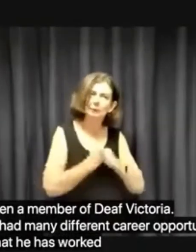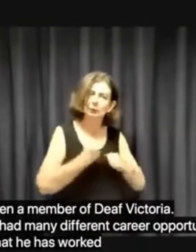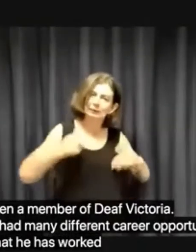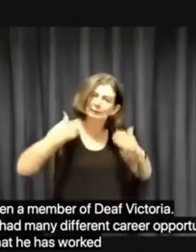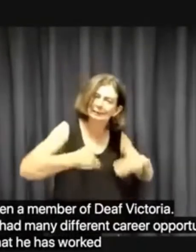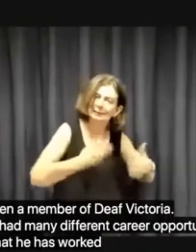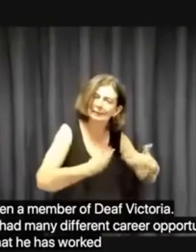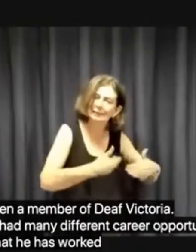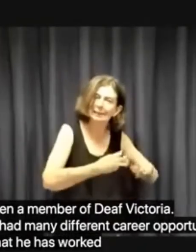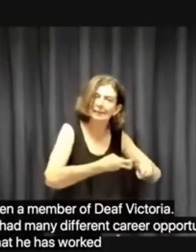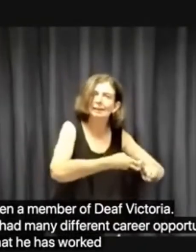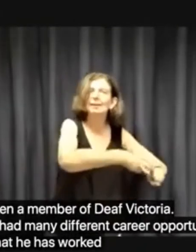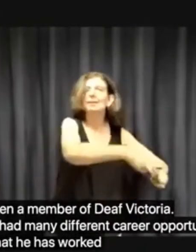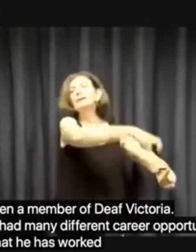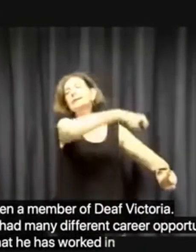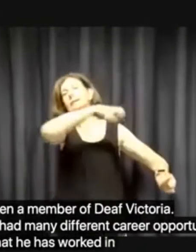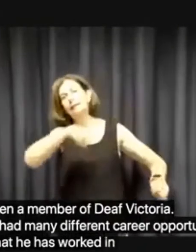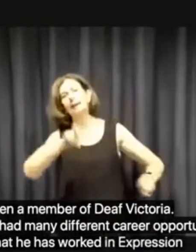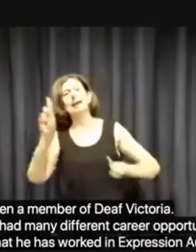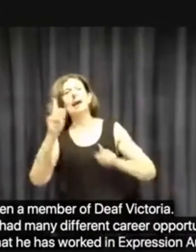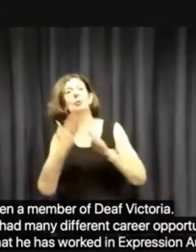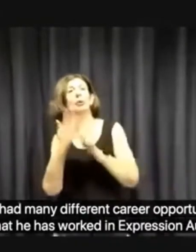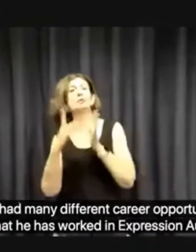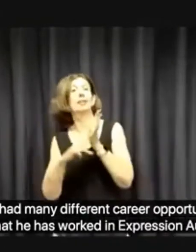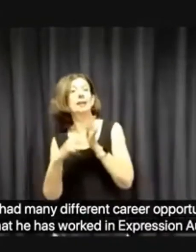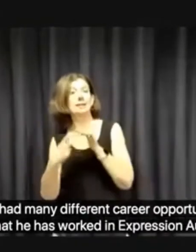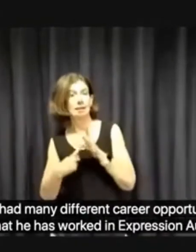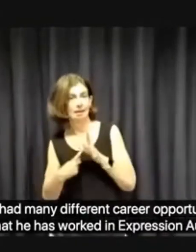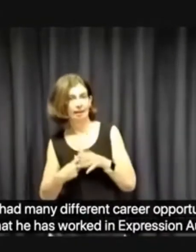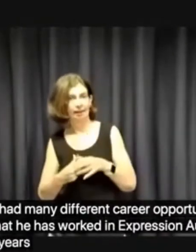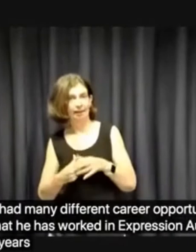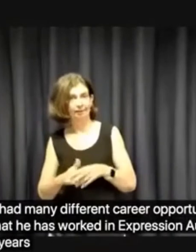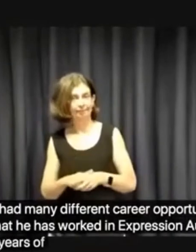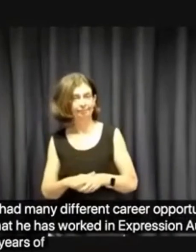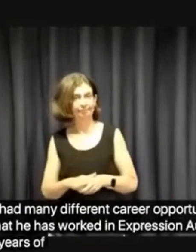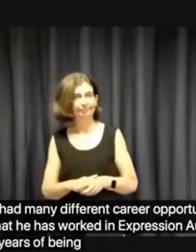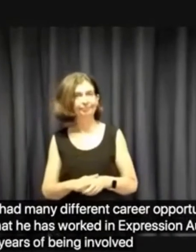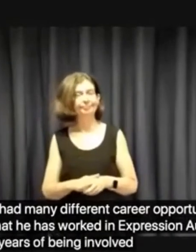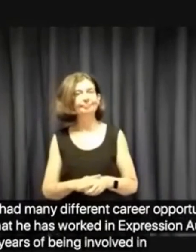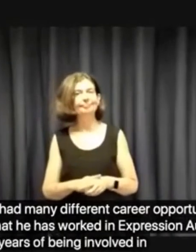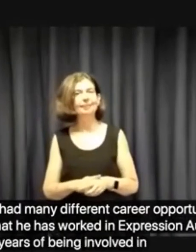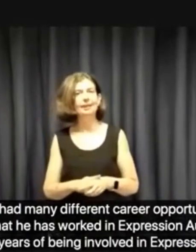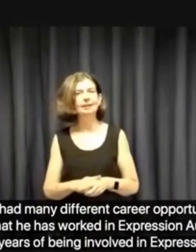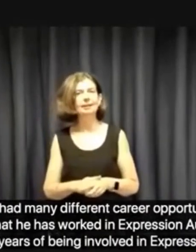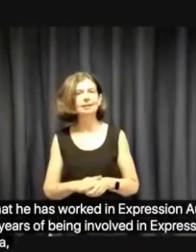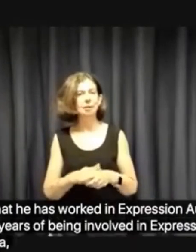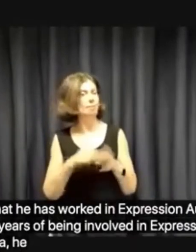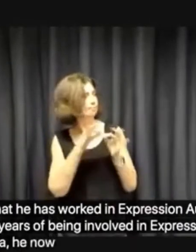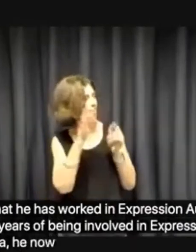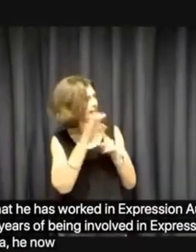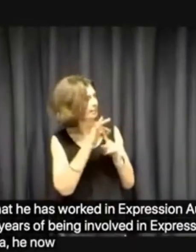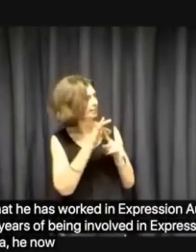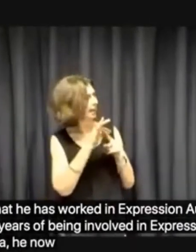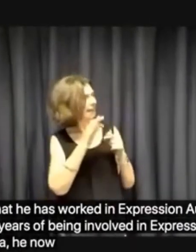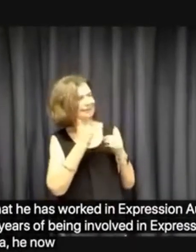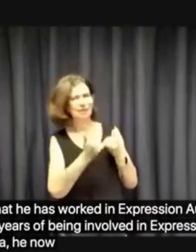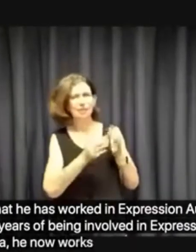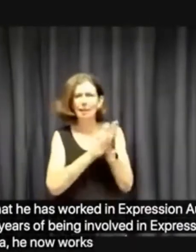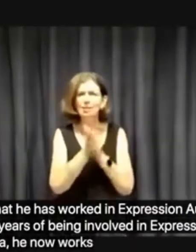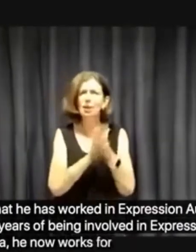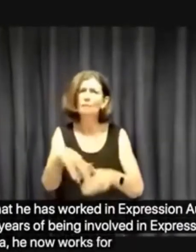And after 8 years of being involved in Expression Australia, he now works for the NDIA.